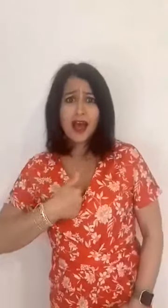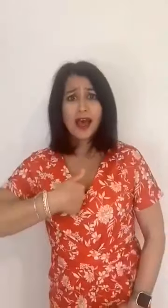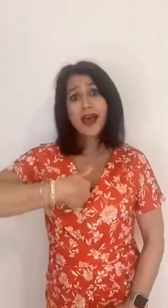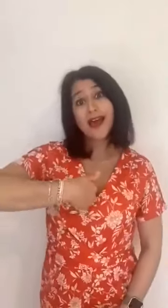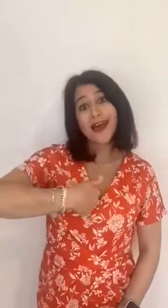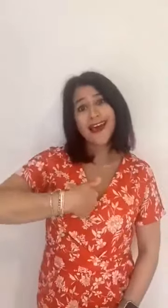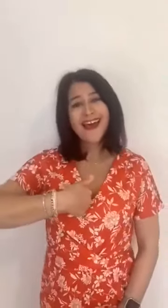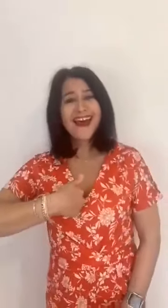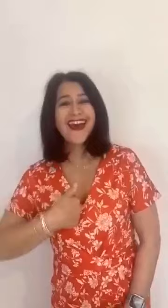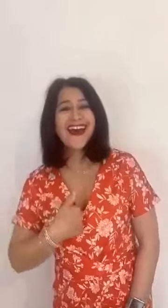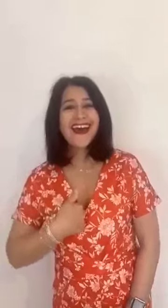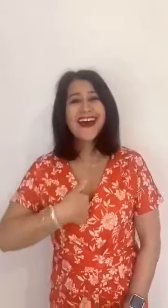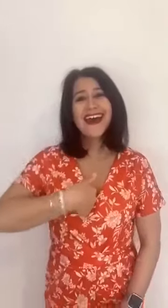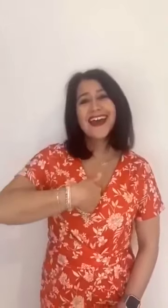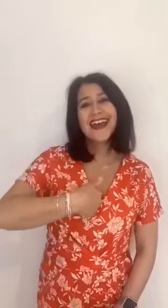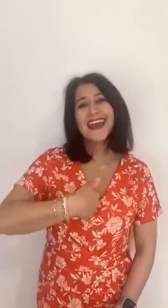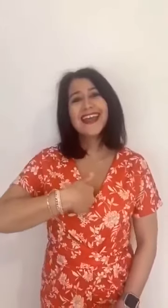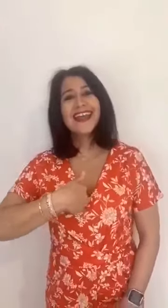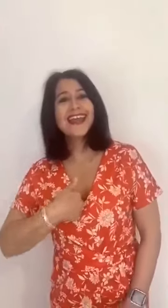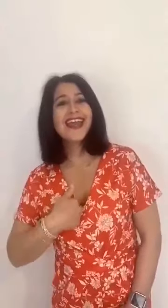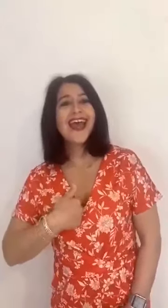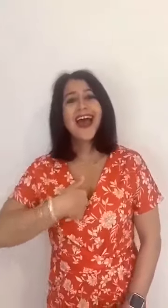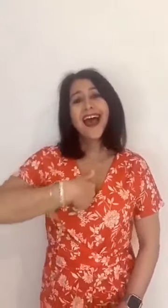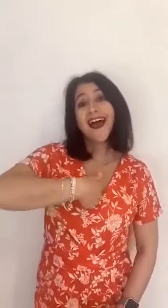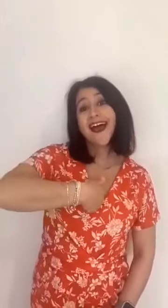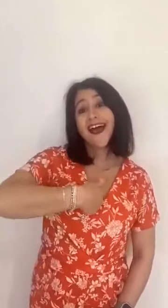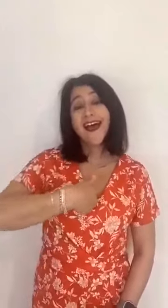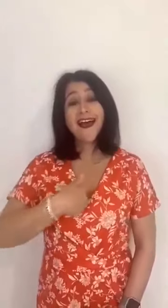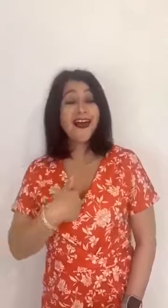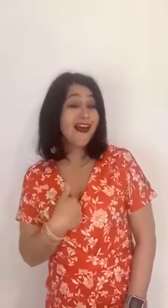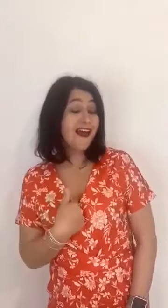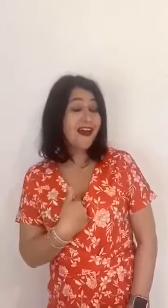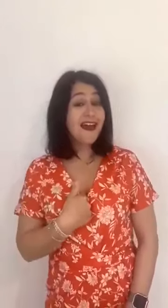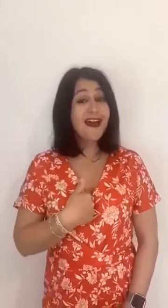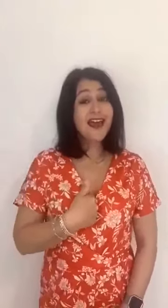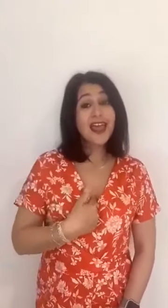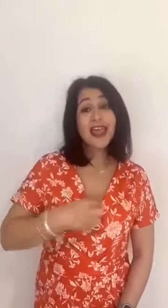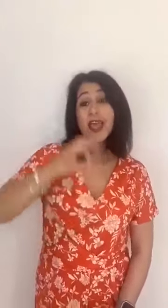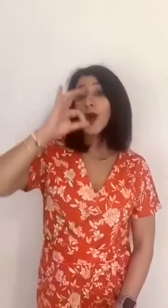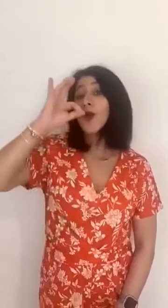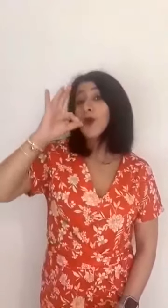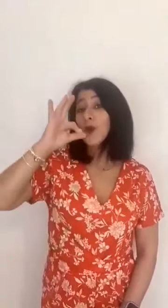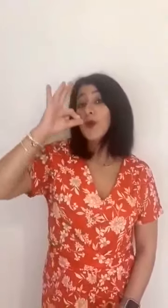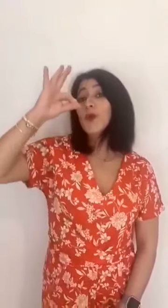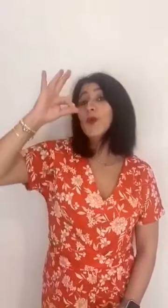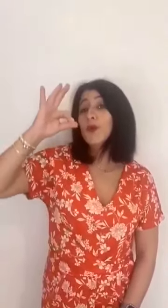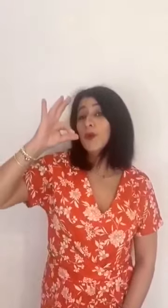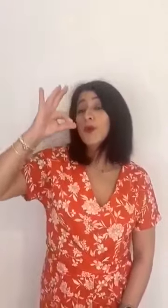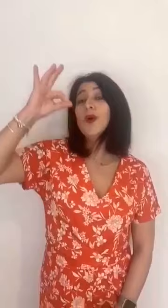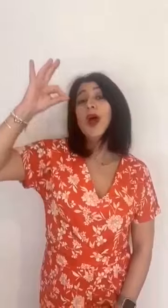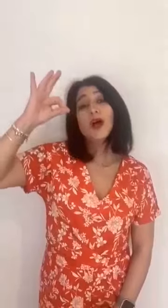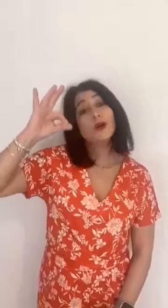I I Ooh Ooh